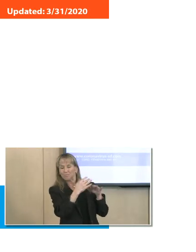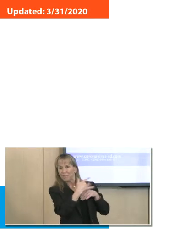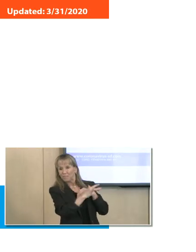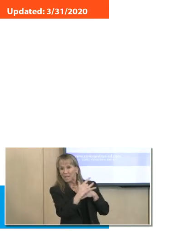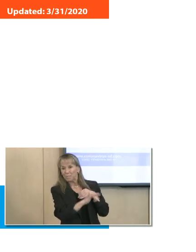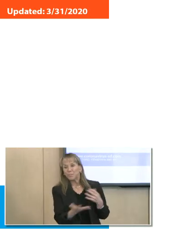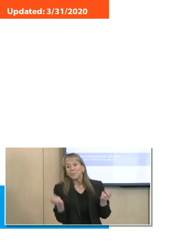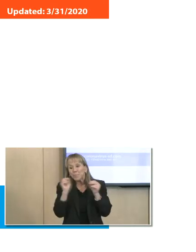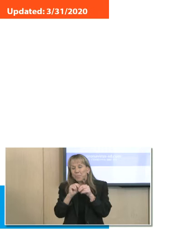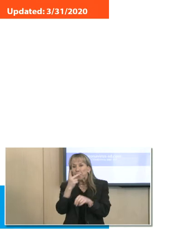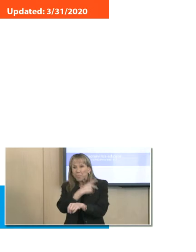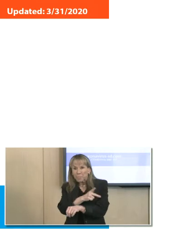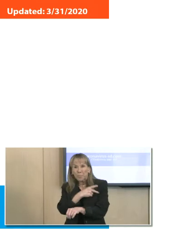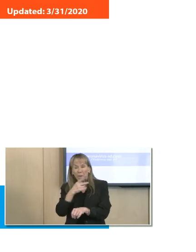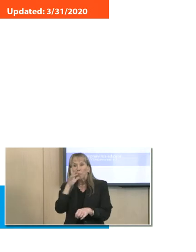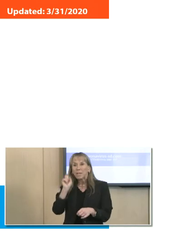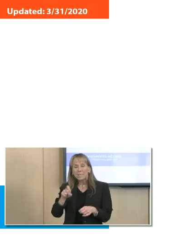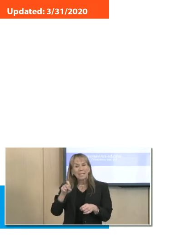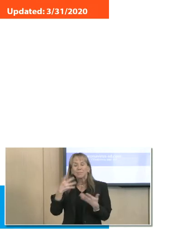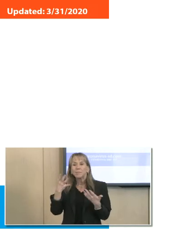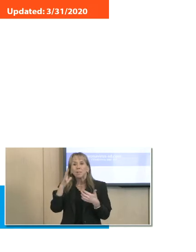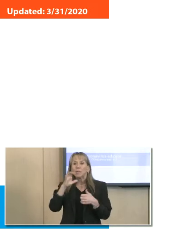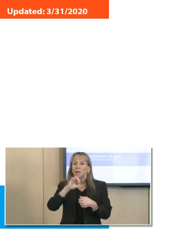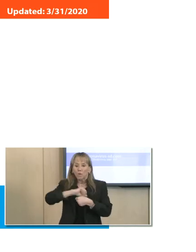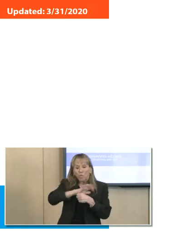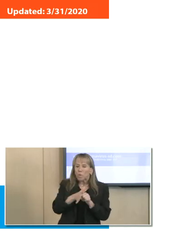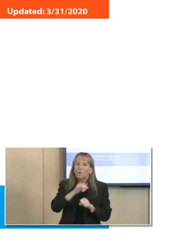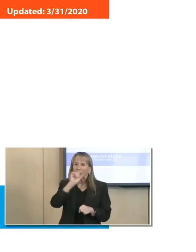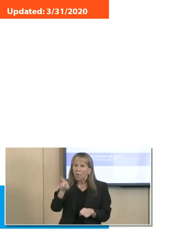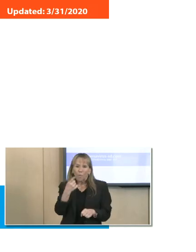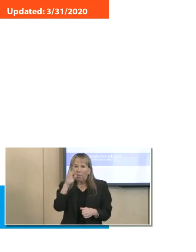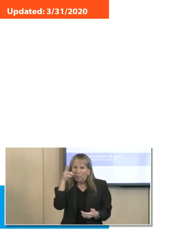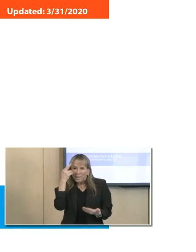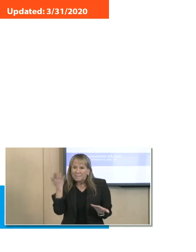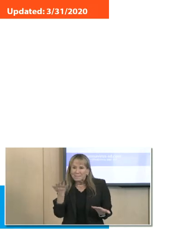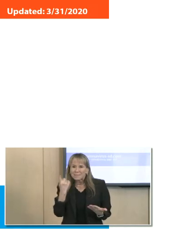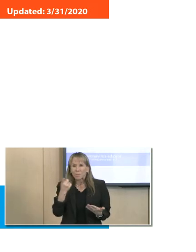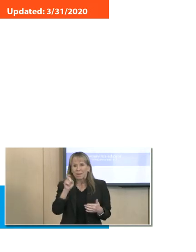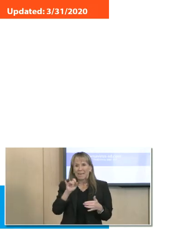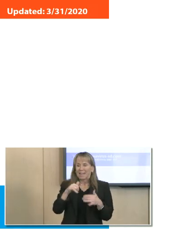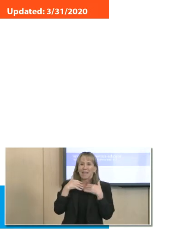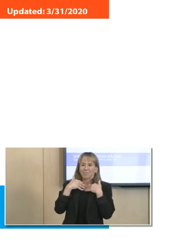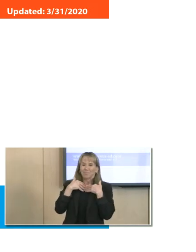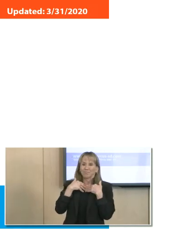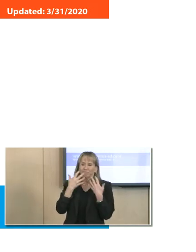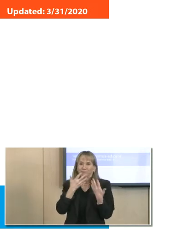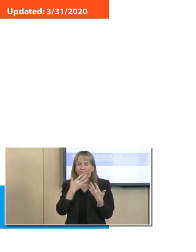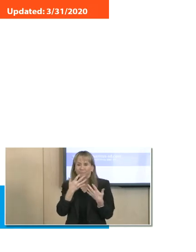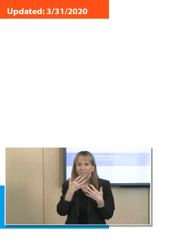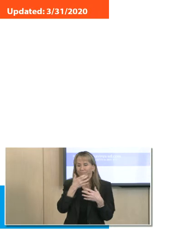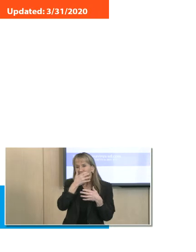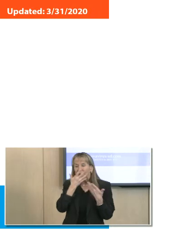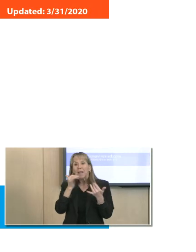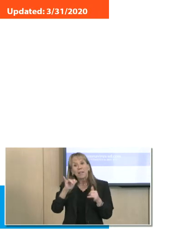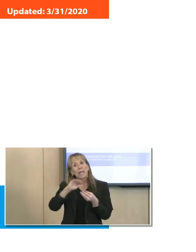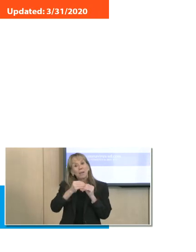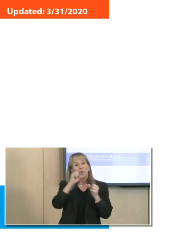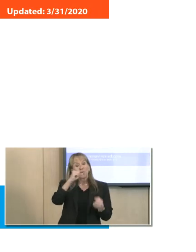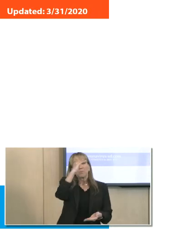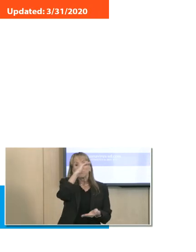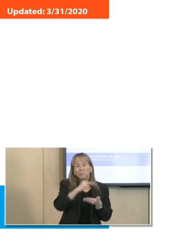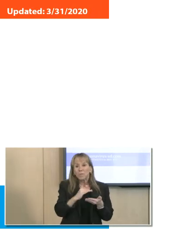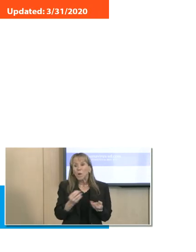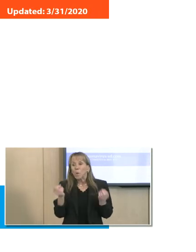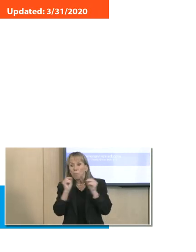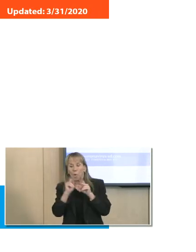need them for a variety of functions. Coronavirus is not the only reason someone might need a ventilator. Then this number could go down. As less people need it, it